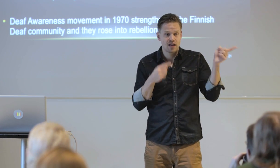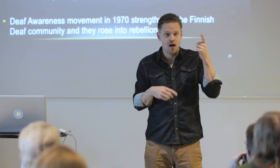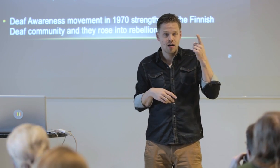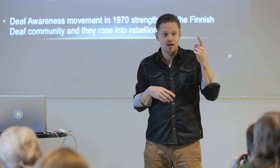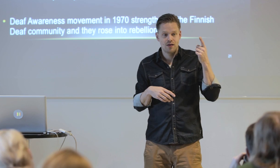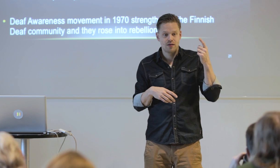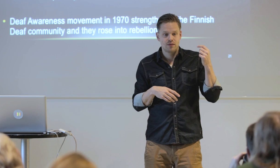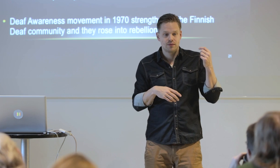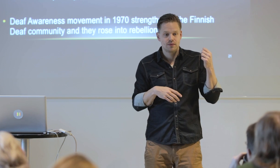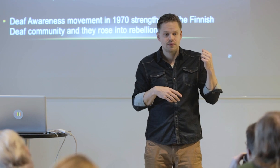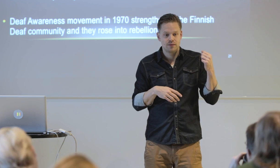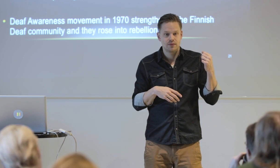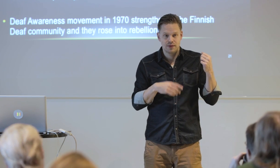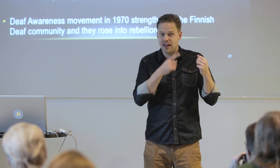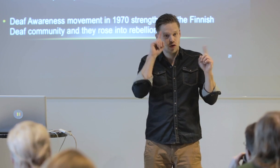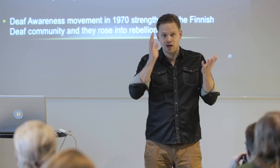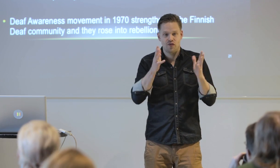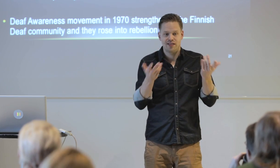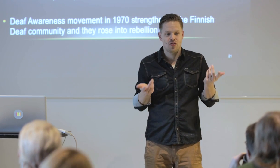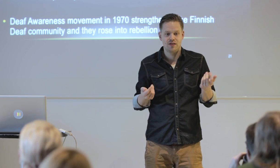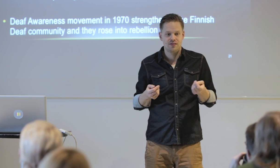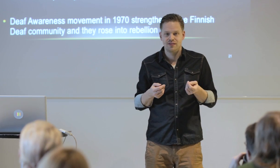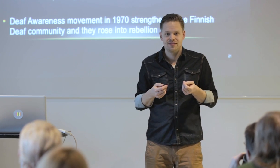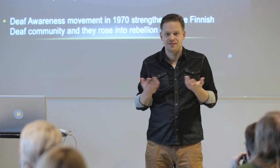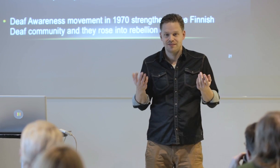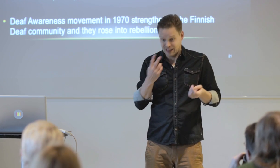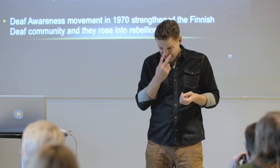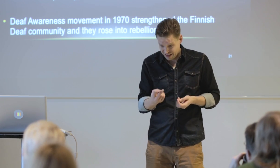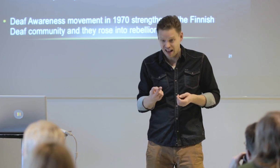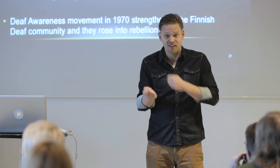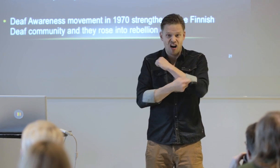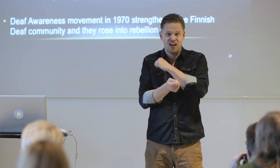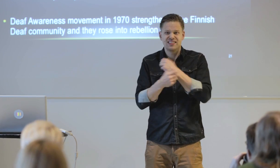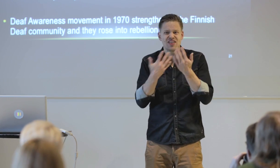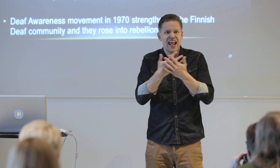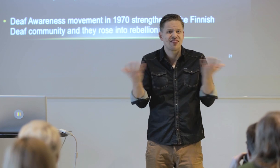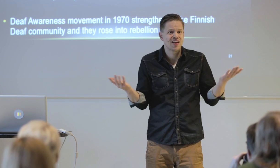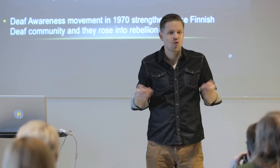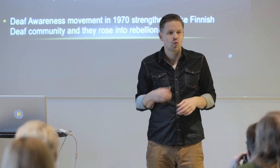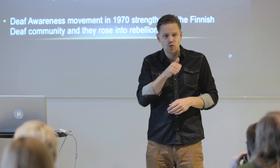Because my grandparents were hearing, so they didn't understand about anything about sign language. They just saw that,